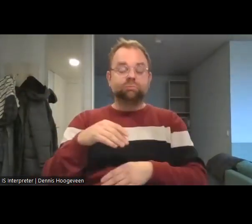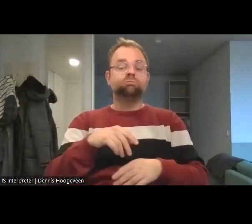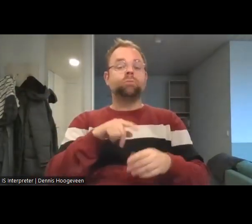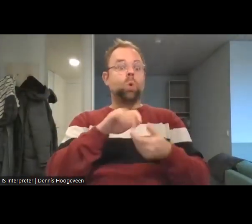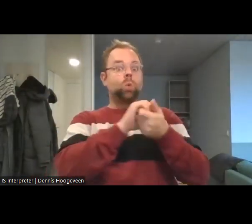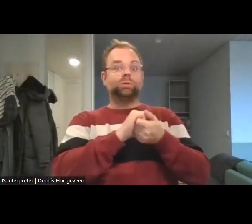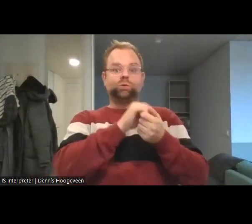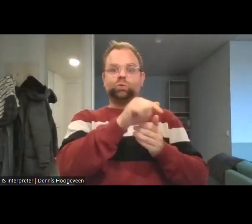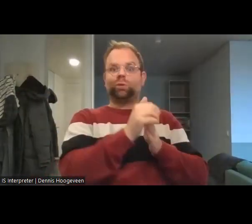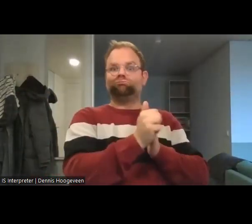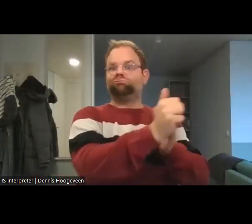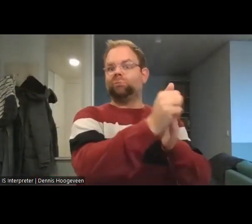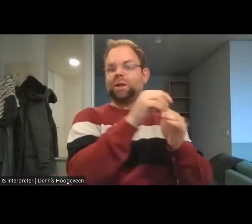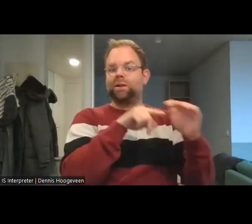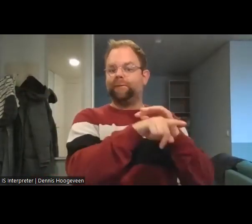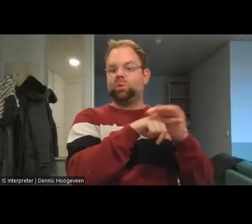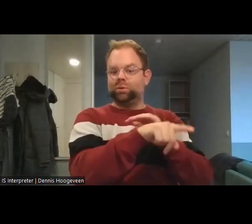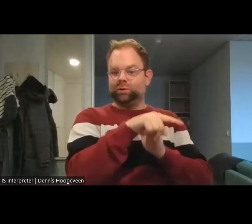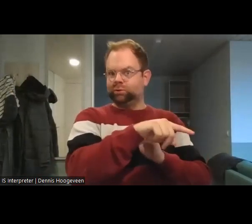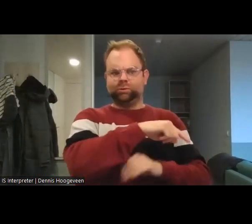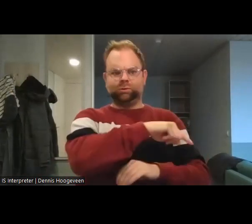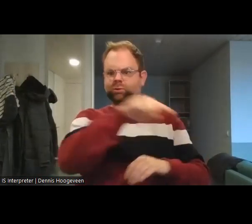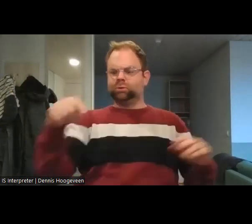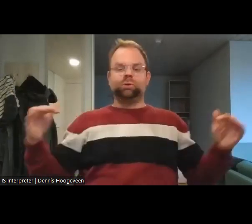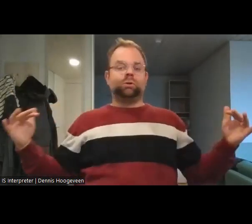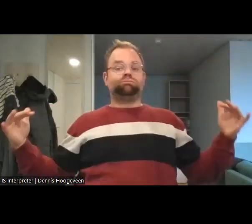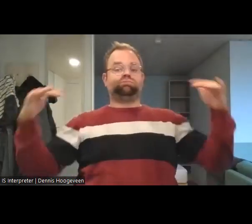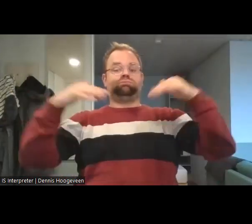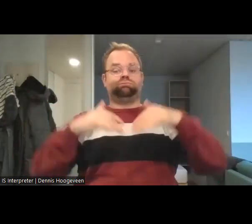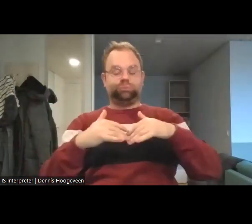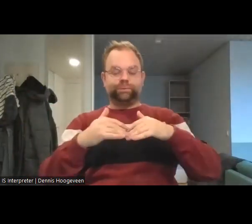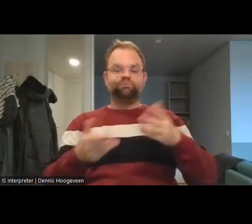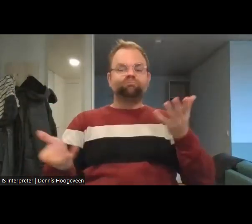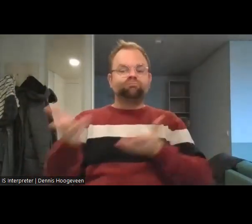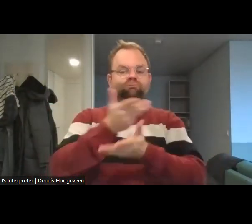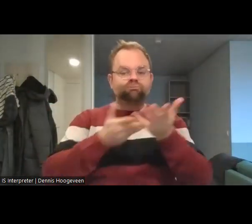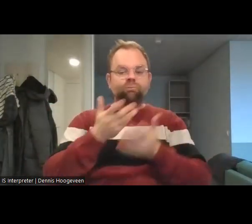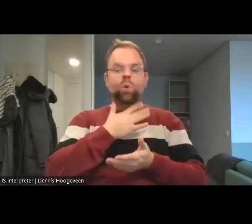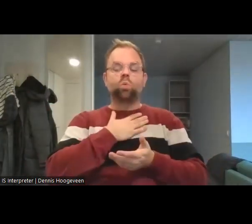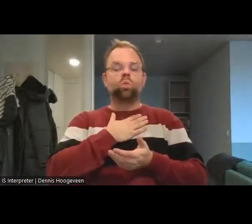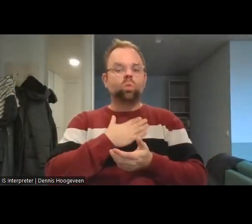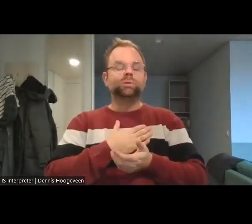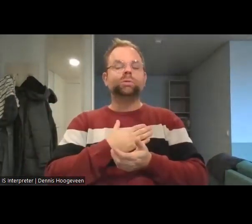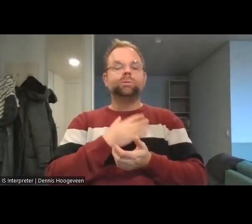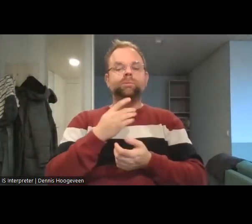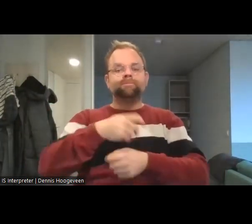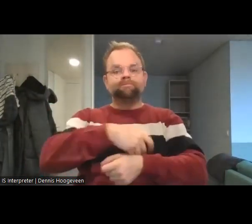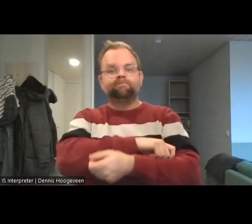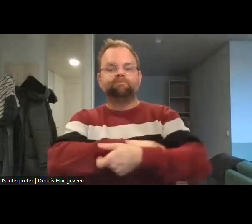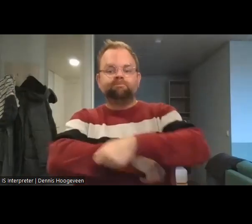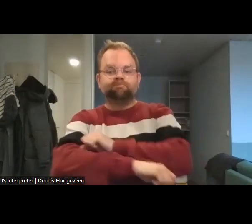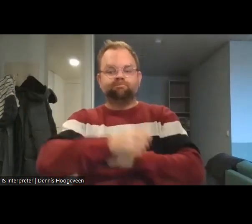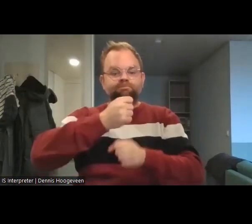promote the Global Compact on Refugees, which offers solutions, protection for persons